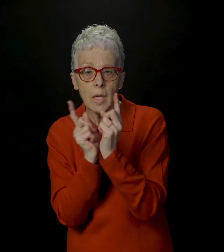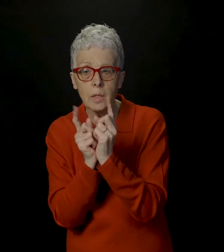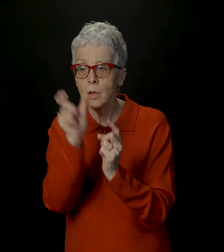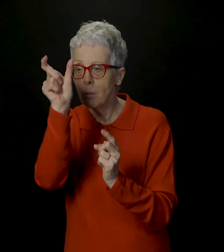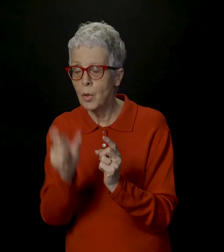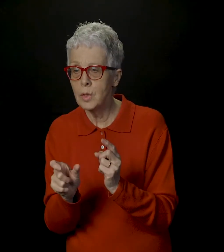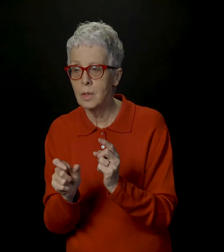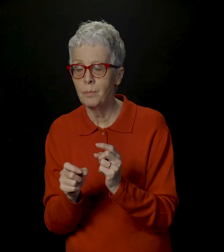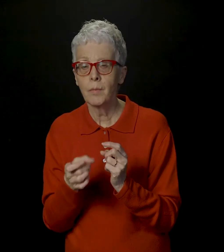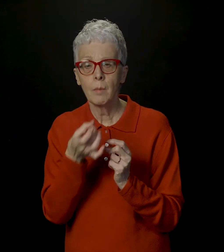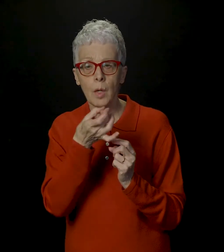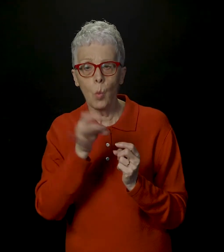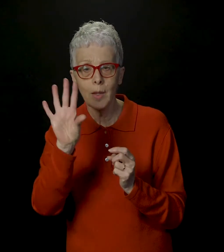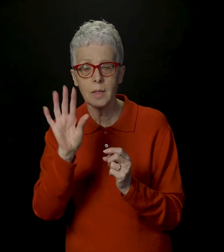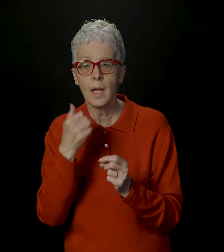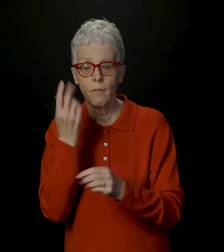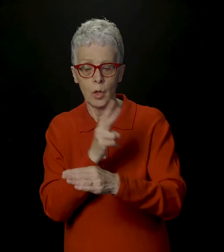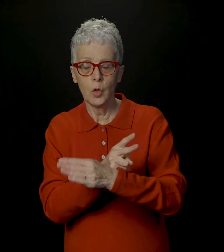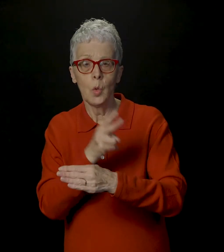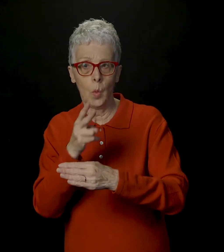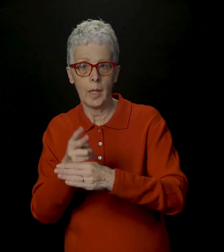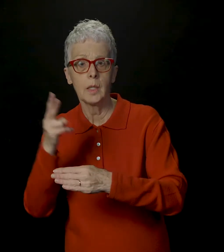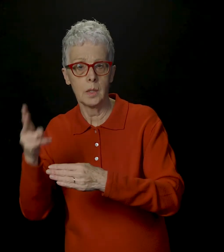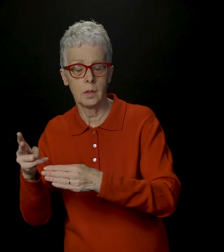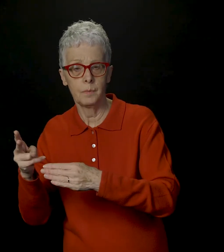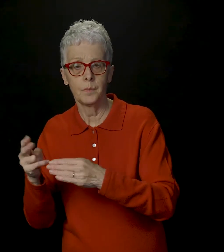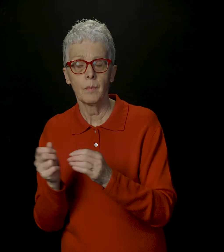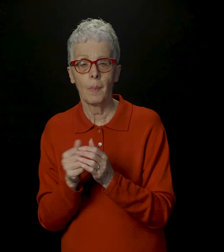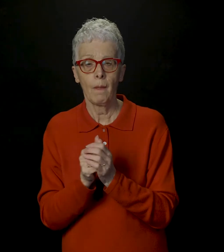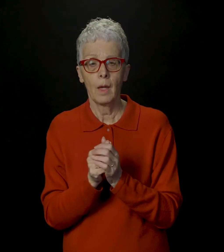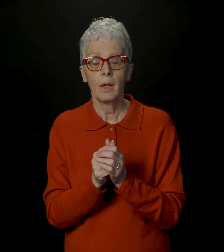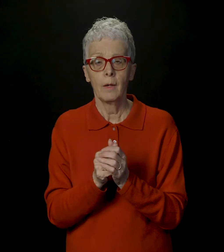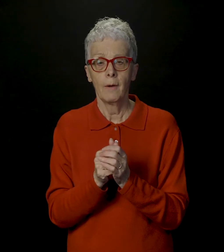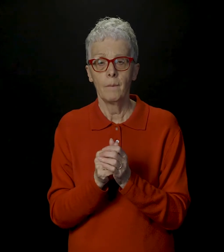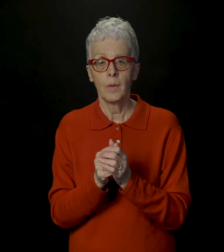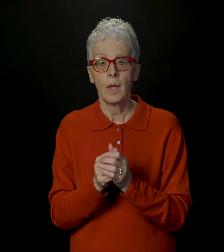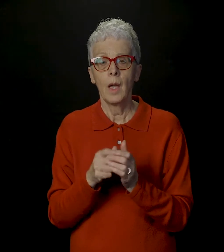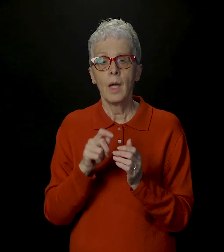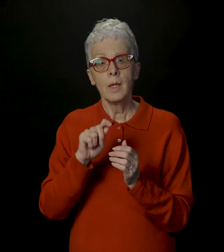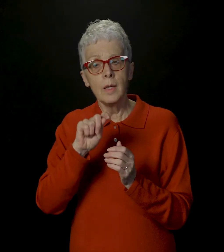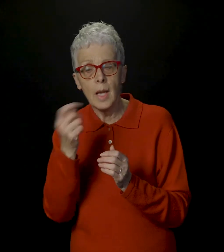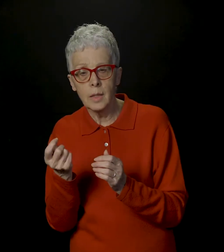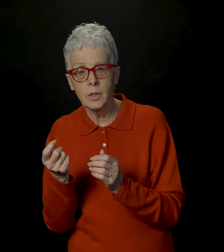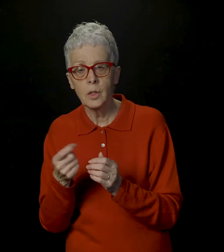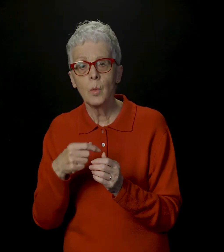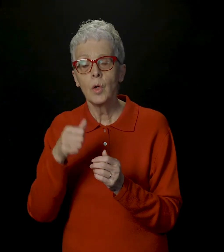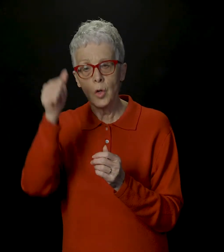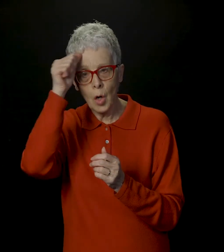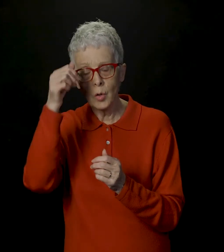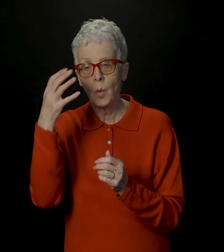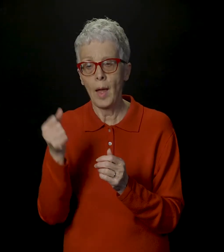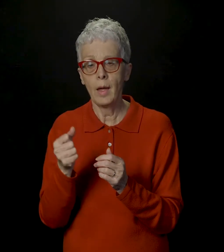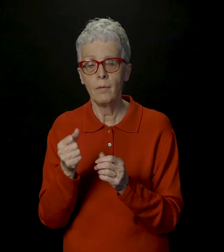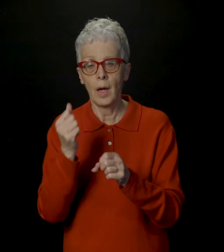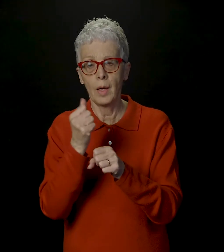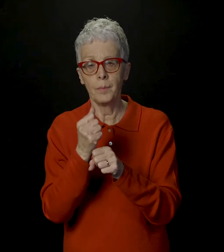phone call as well But usually just Once a fortnight And before that You will have recognised A few goals